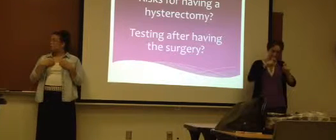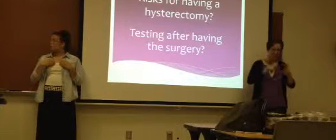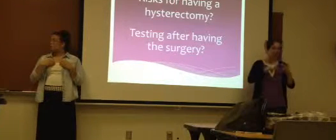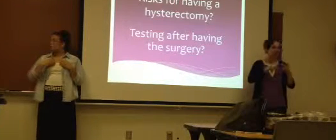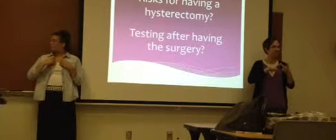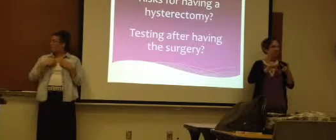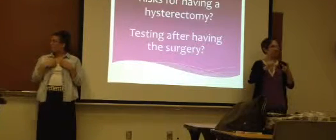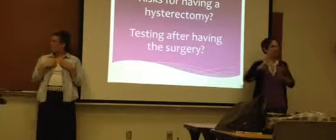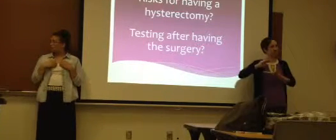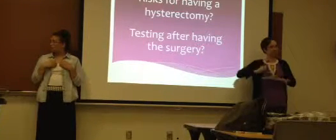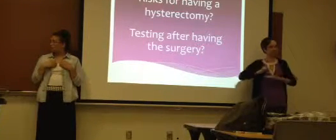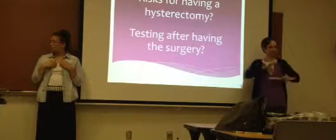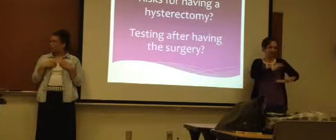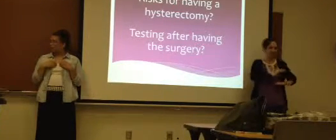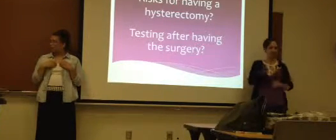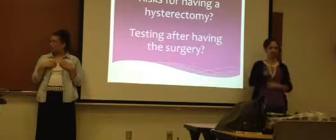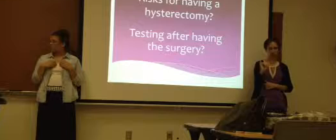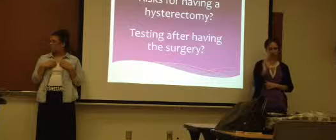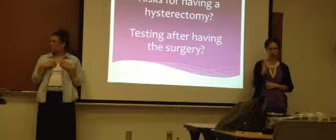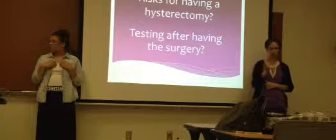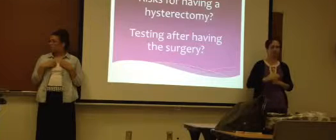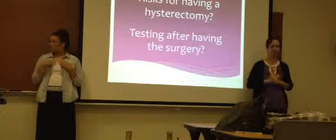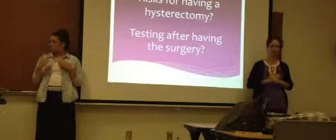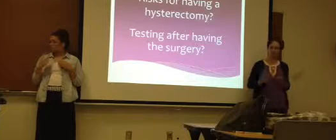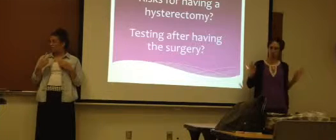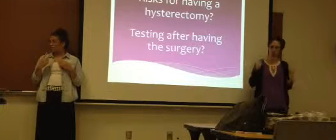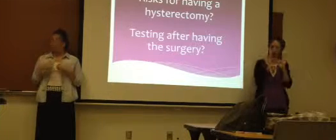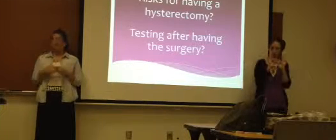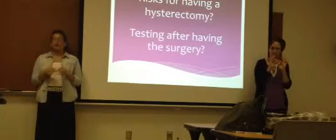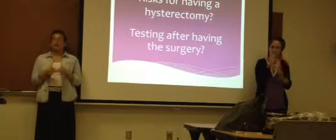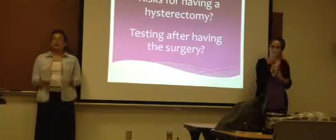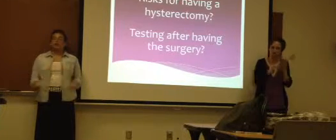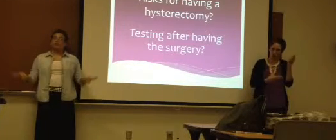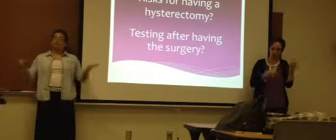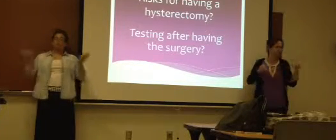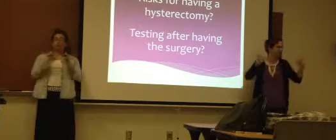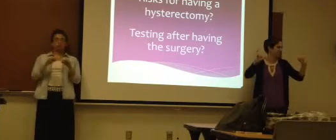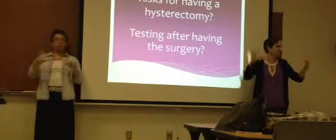is it important to have, a pap smear or a mammogram? Yes, Both. both. Annually.